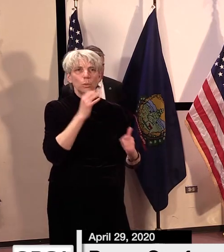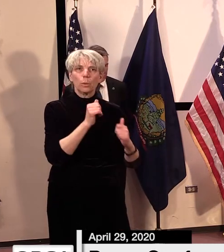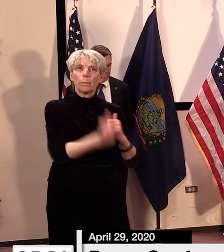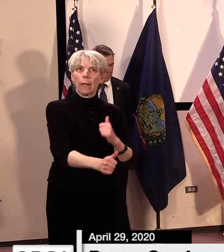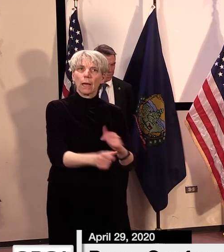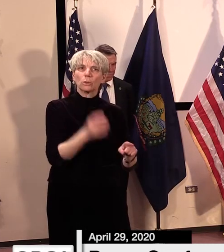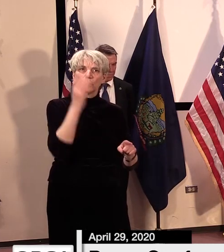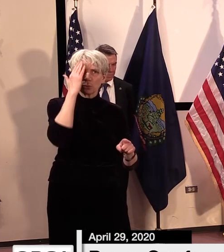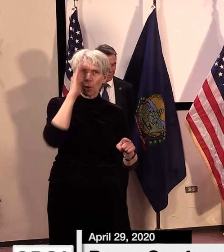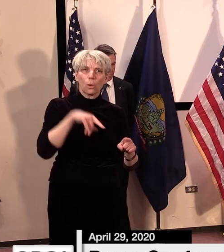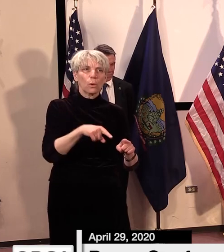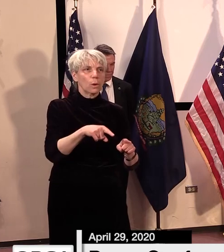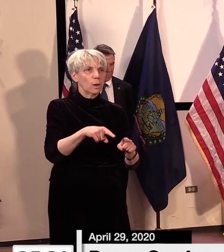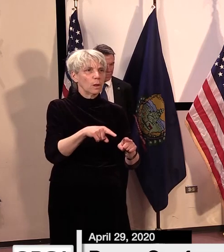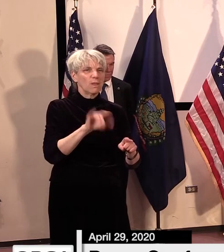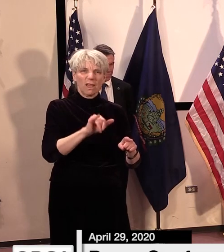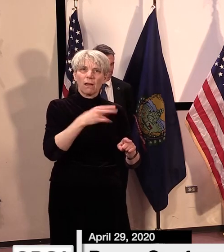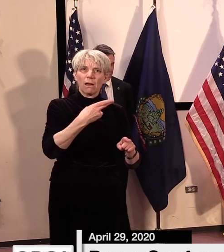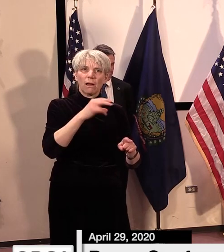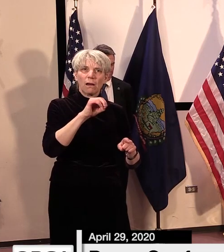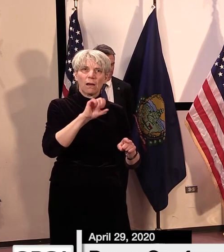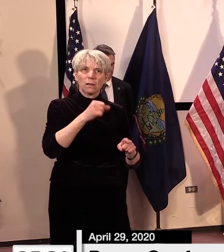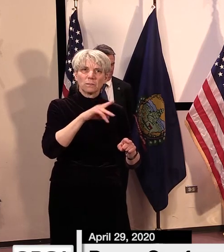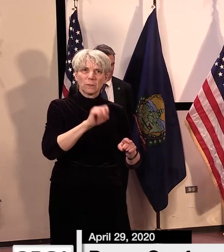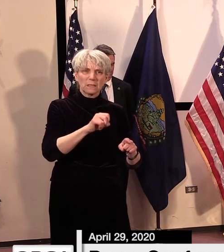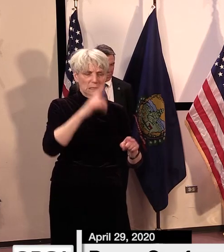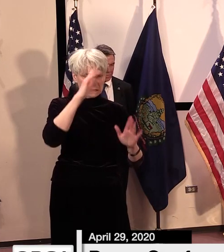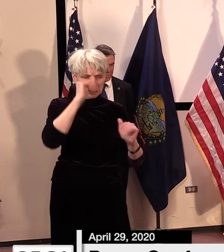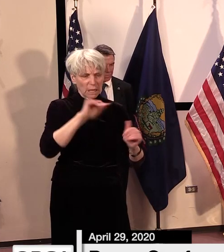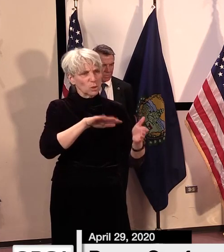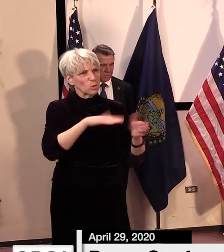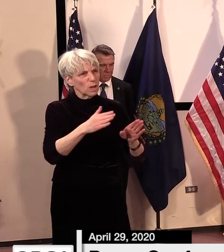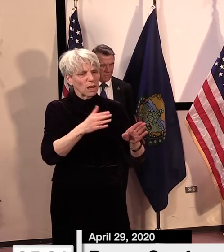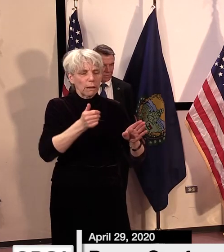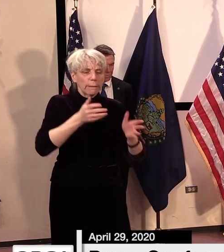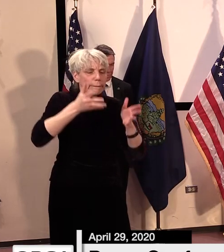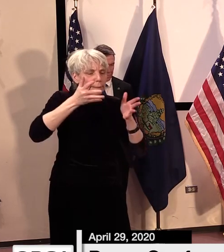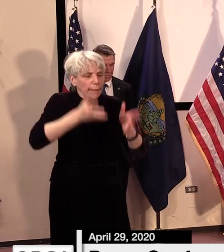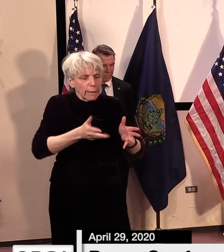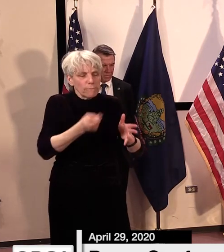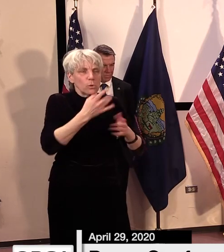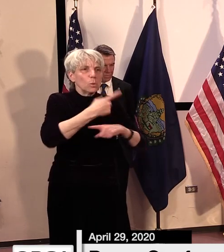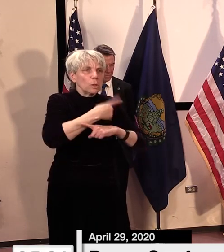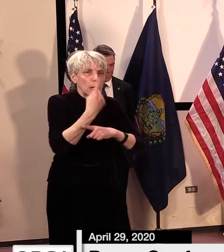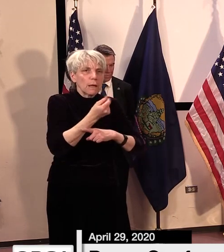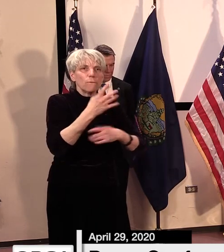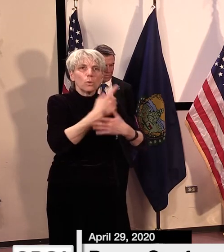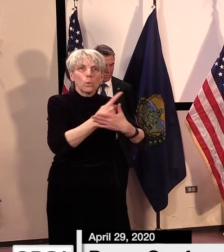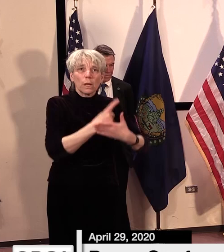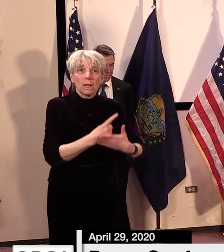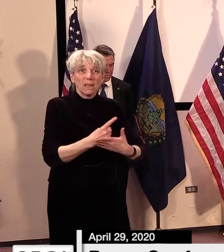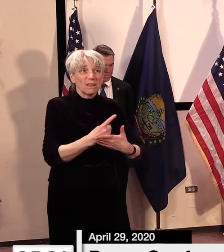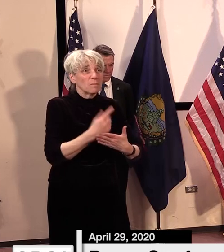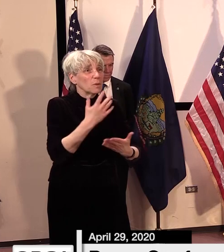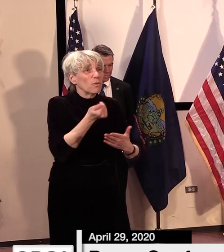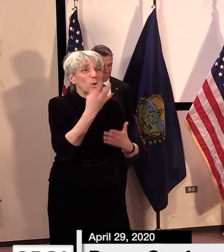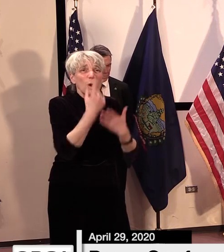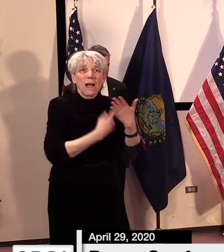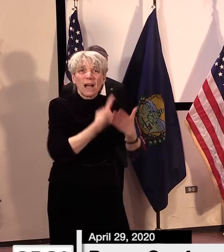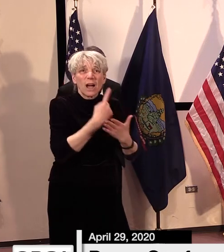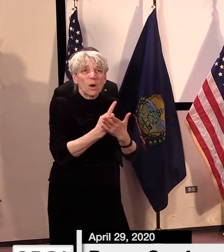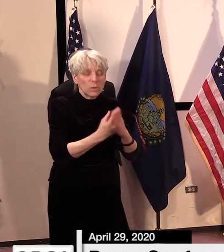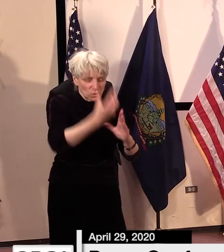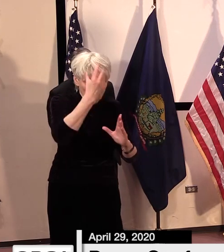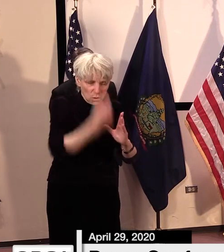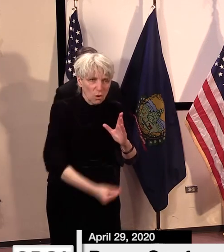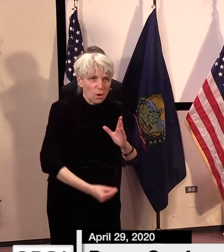die, which probably is going to be in a matter of days or weeks from the time you arrived, sometimes it's actually hours, it's